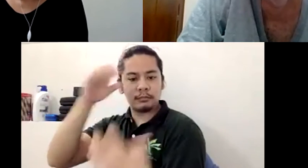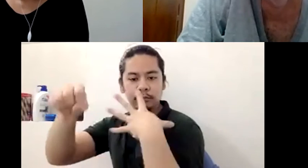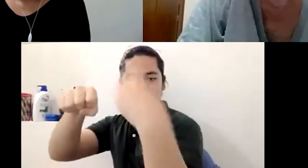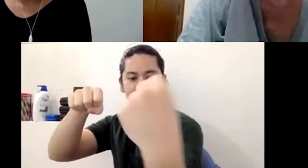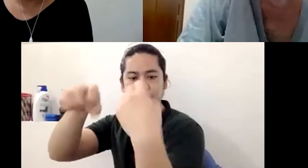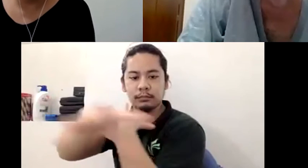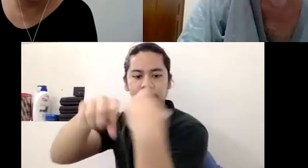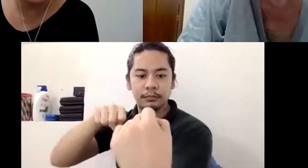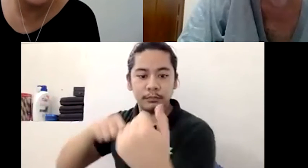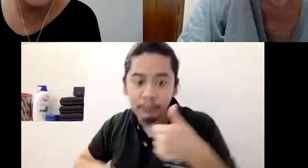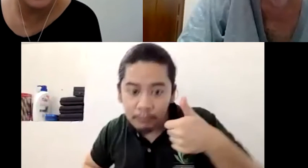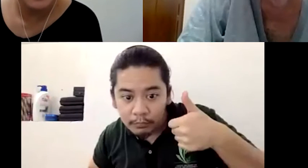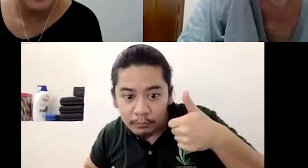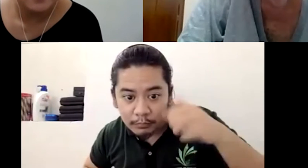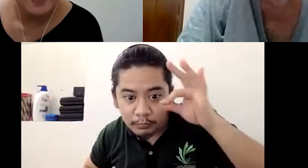lesson.